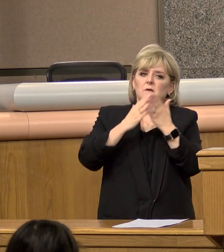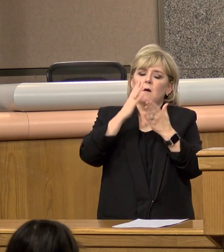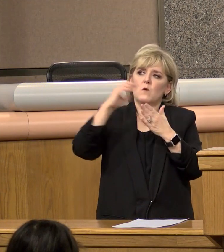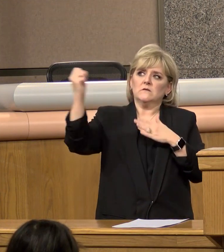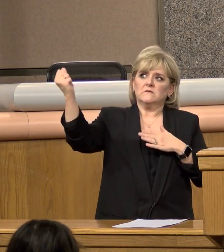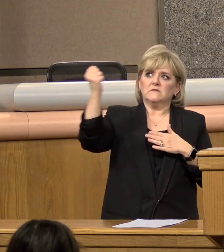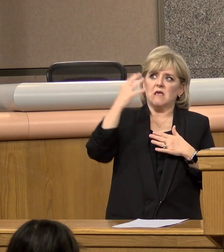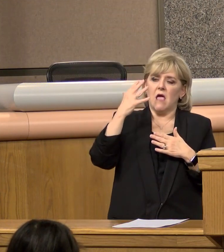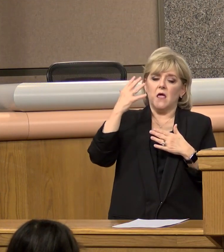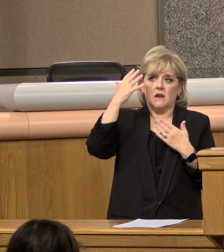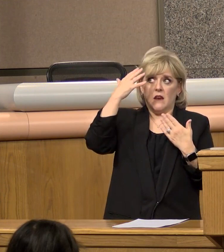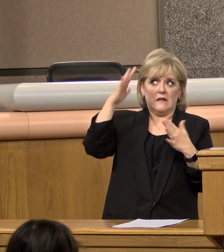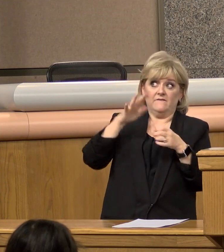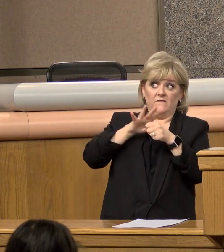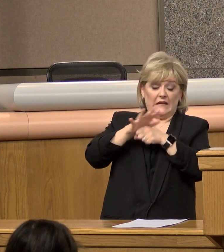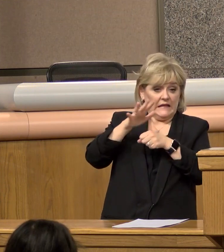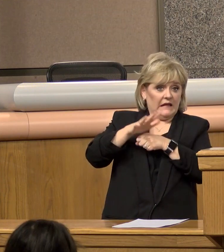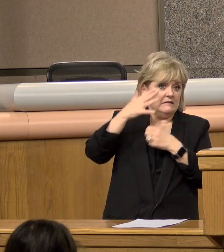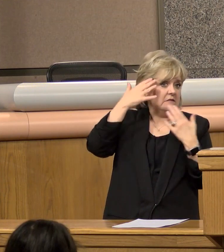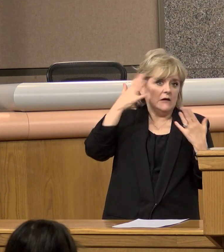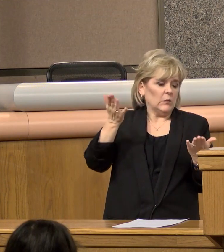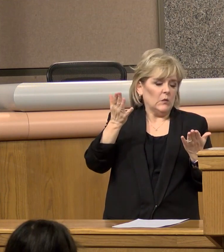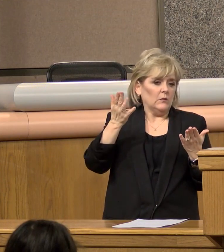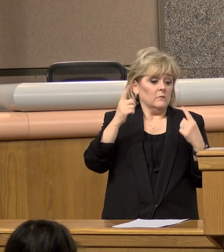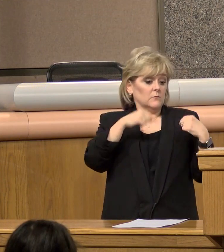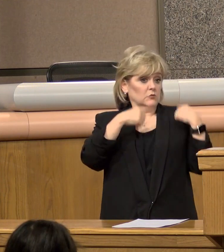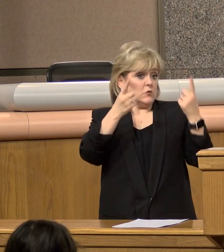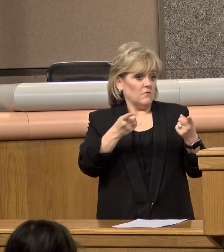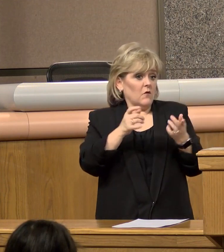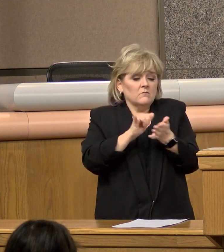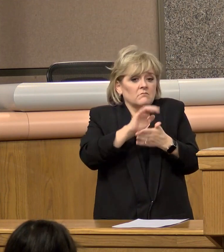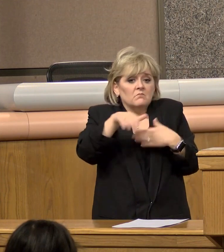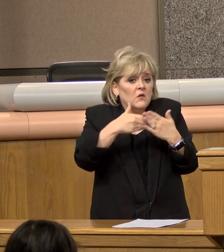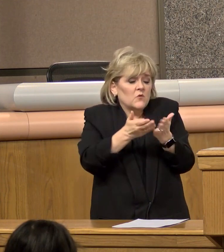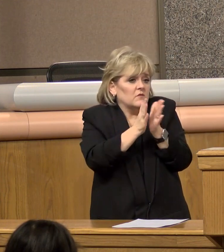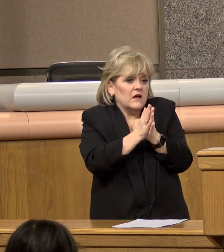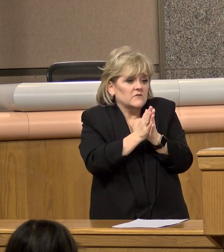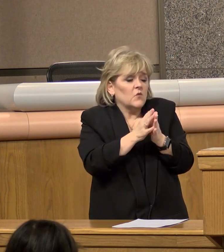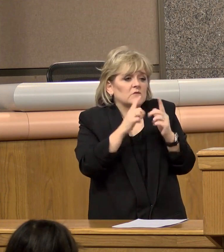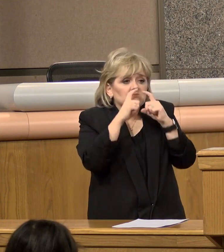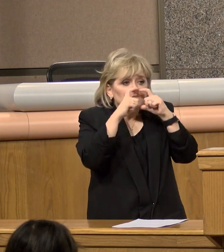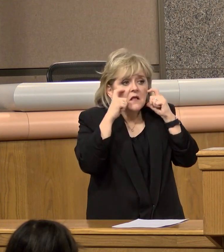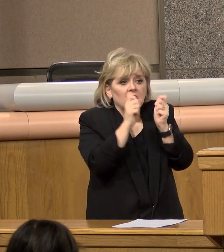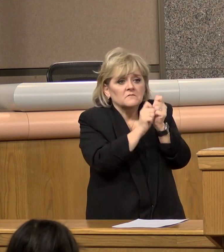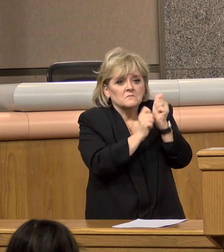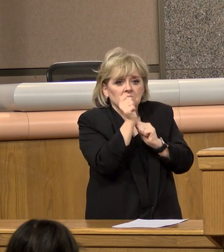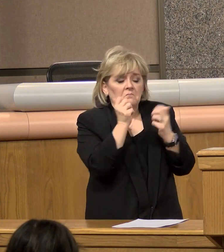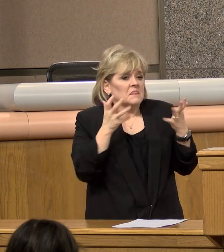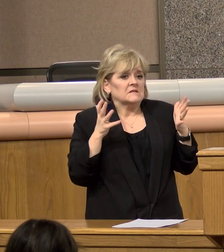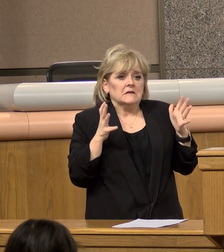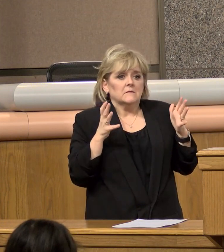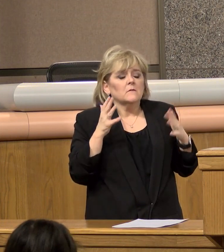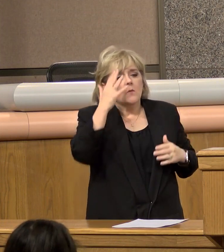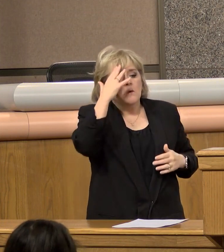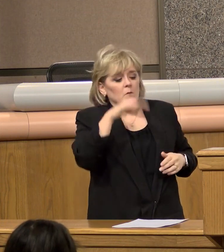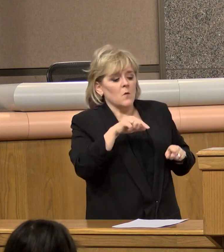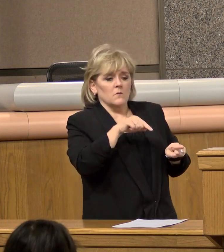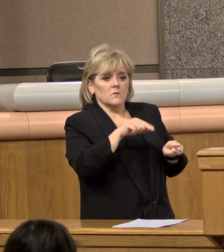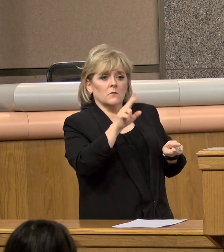to, to date, that's all that we've asked for. Otherwise we're completely sufficient. We're, we, we, we know that the UMC